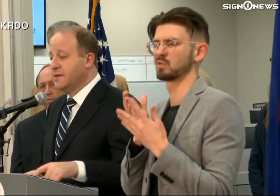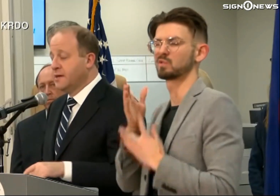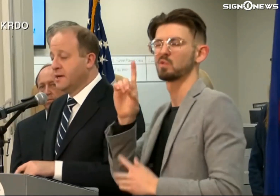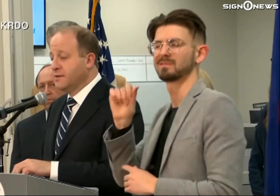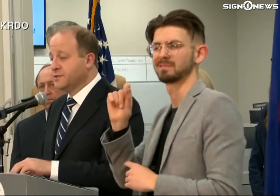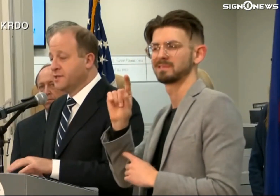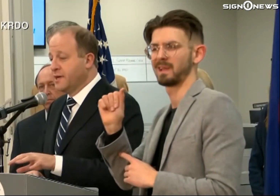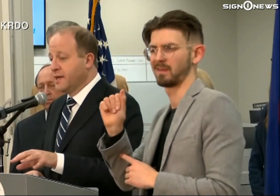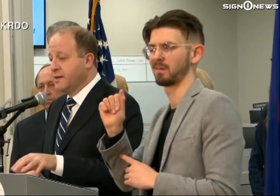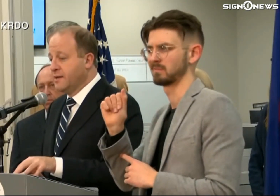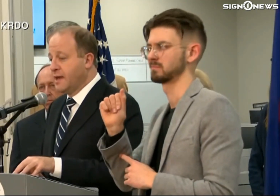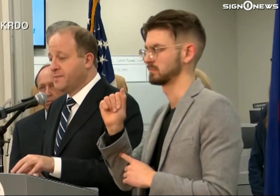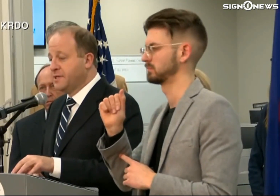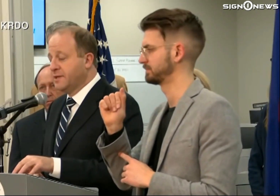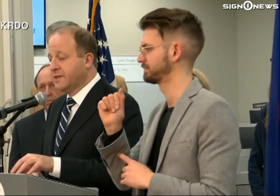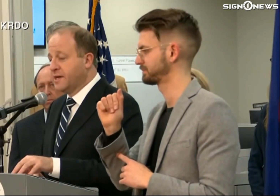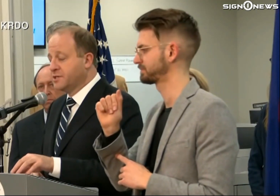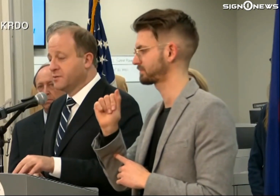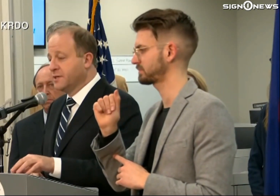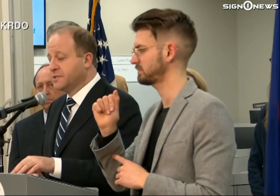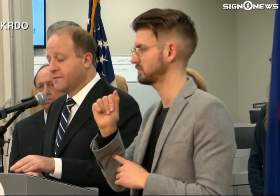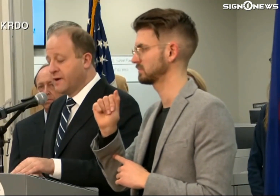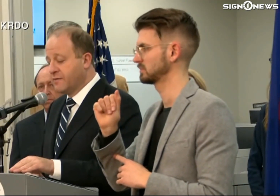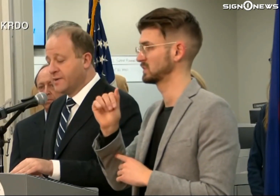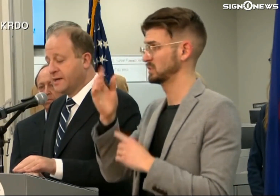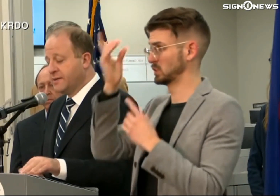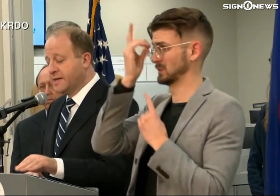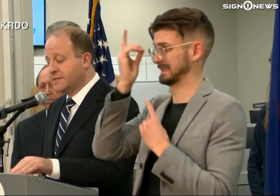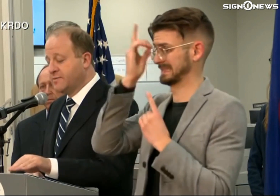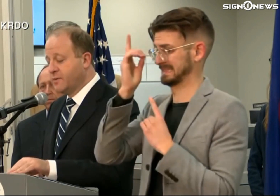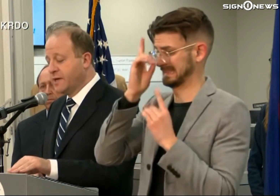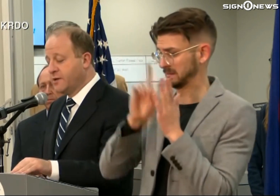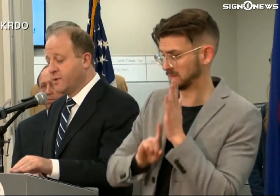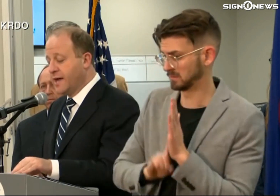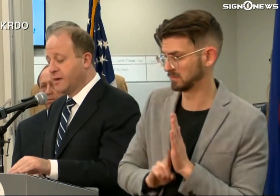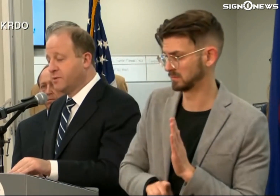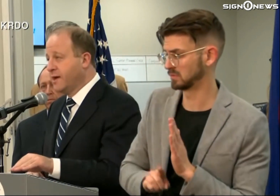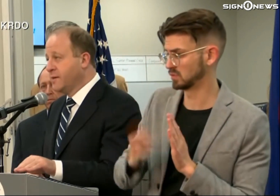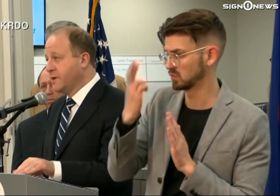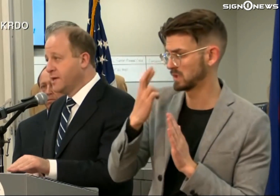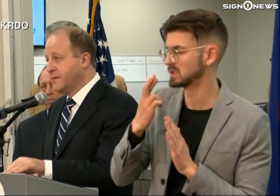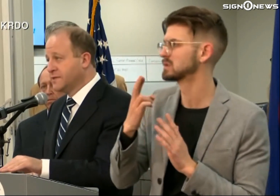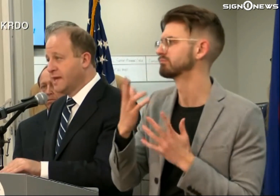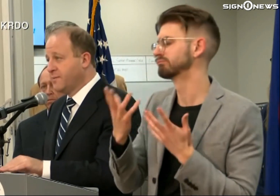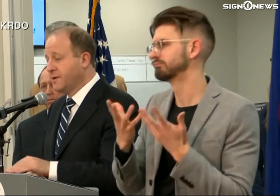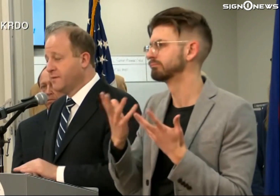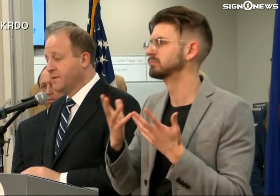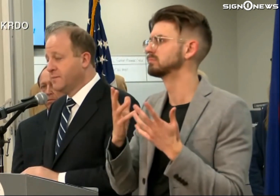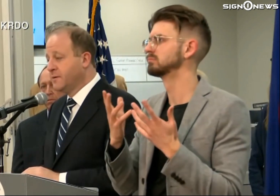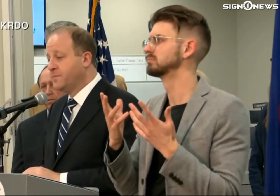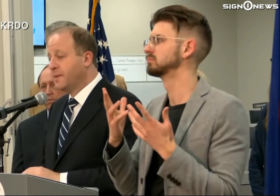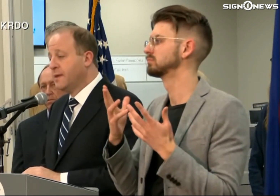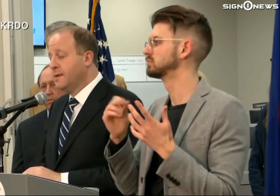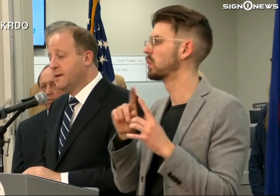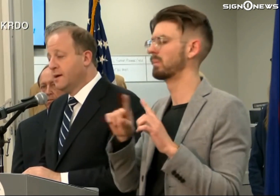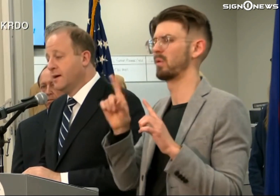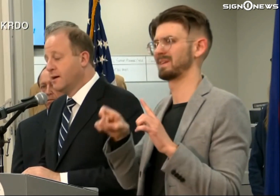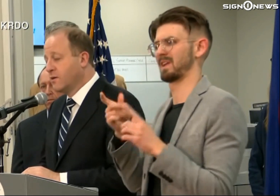not there's not a epidemiological reason for everybody to be tested, but we don't want to act blind. We need to have a sampling of